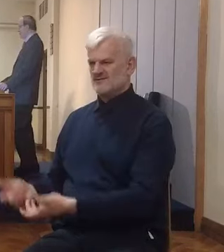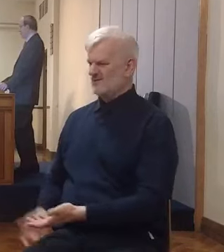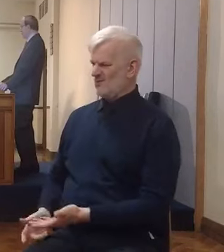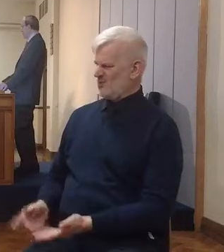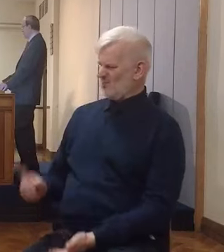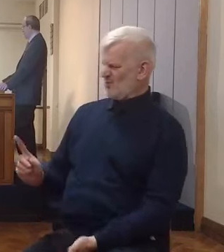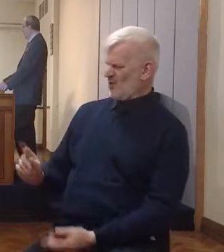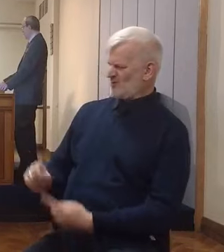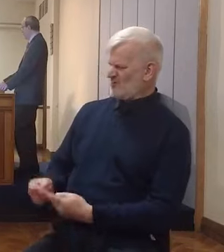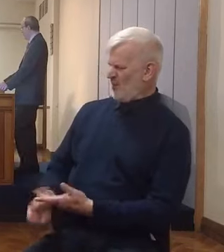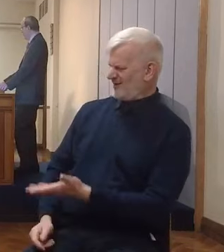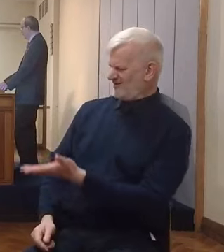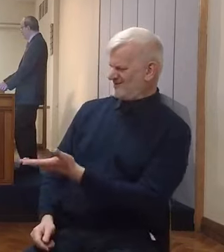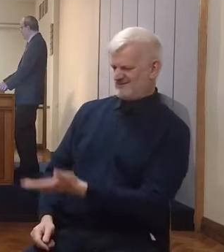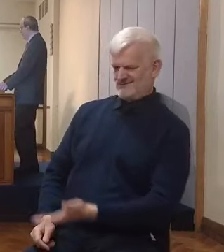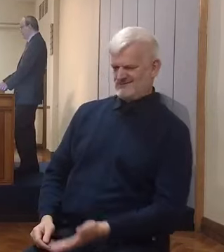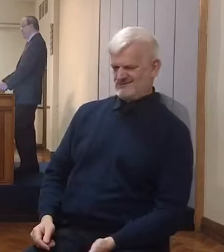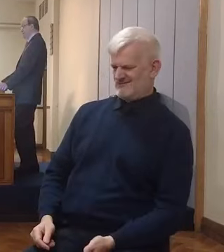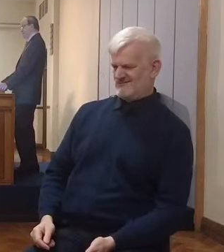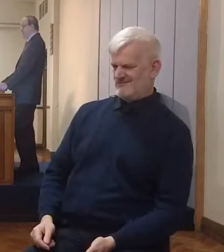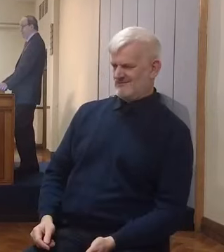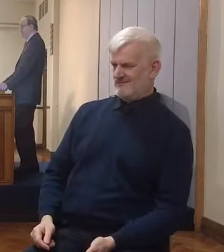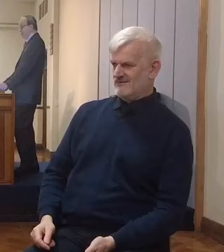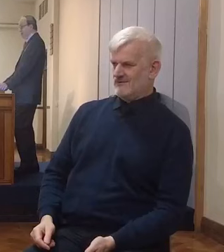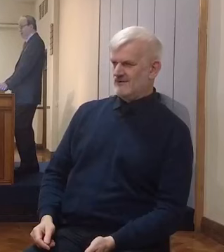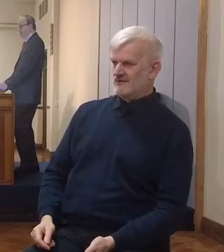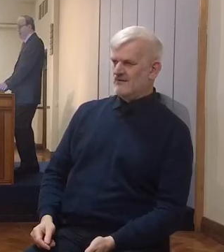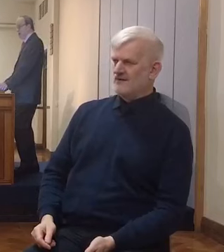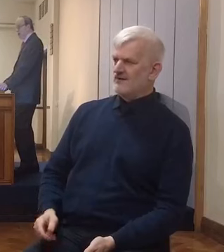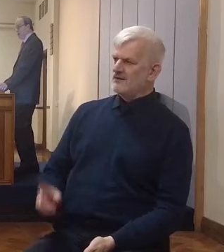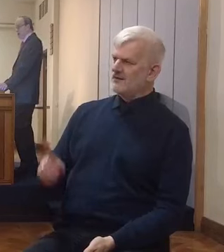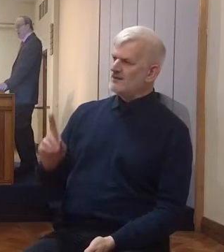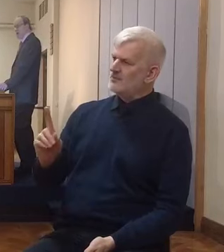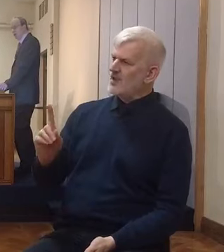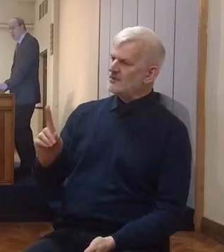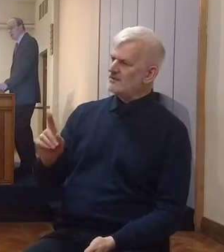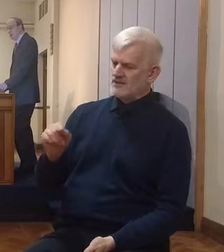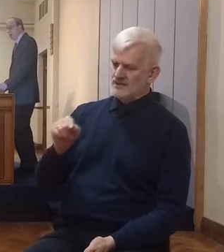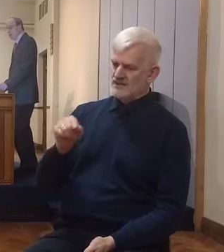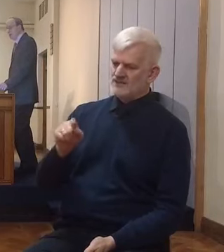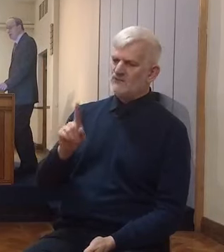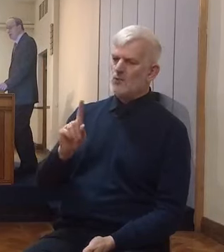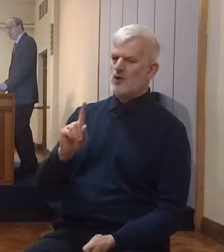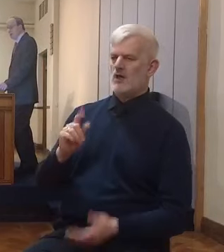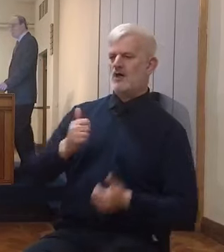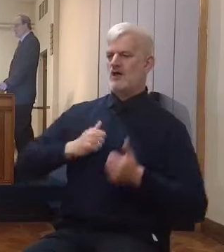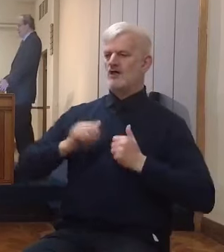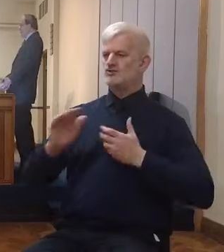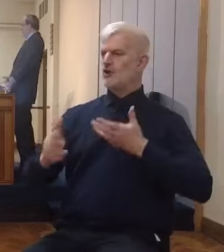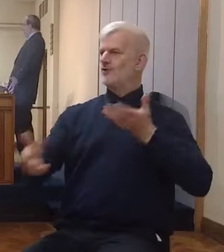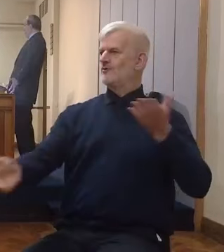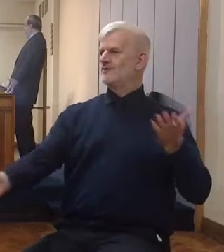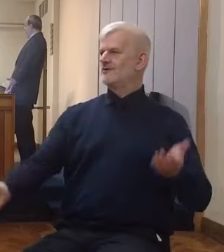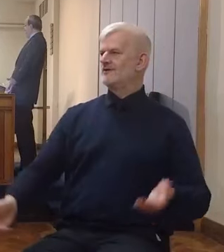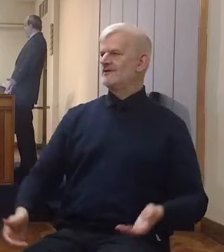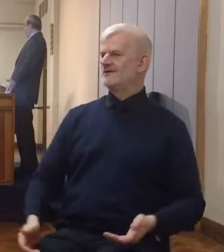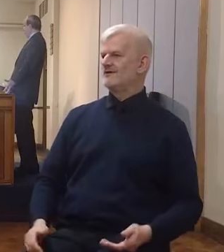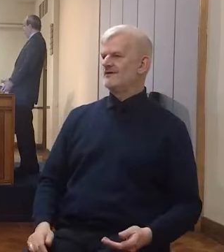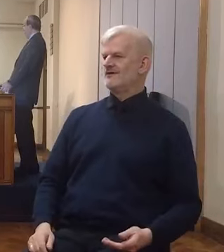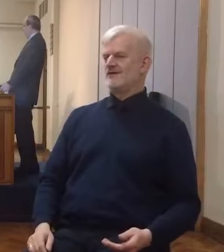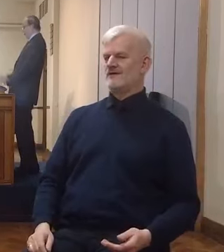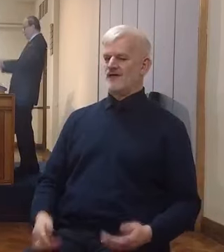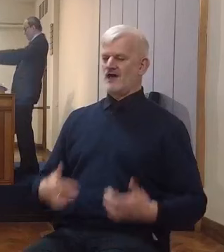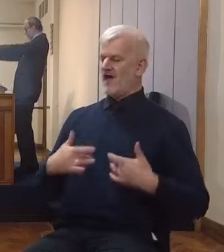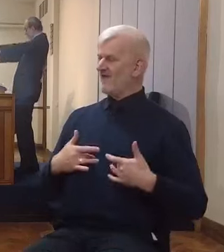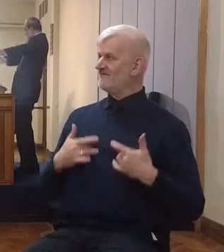of all these microphones? Well, the only point is it was for show. Maybe it made them feel more